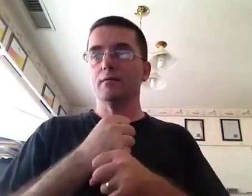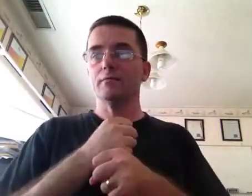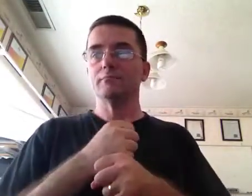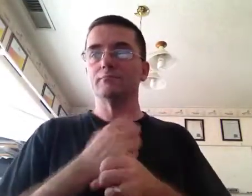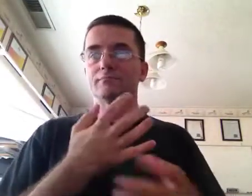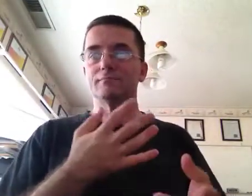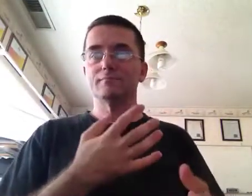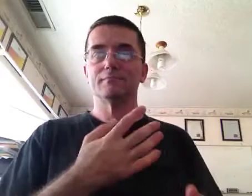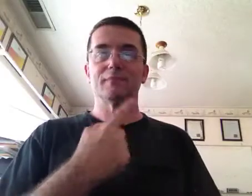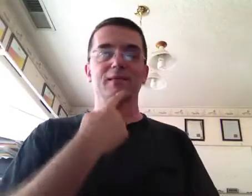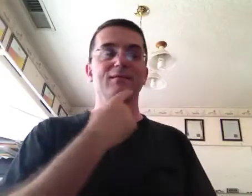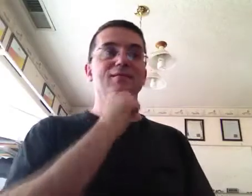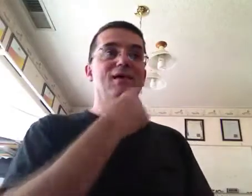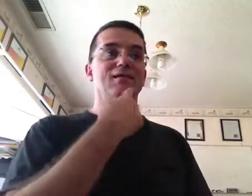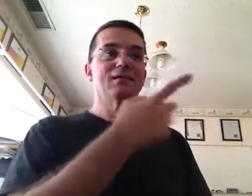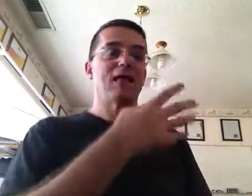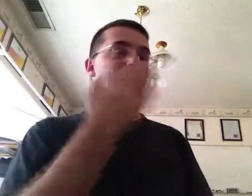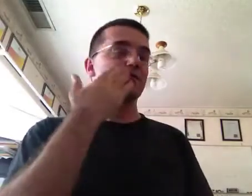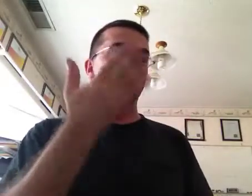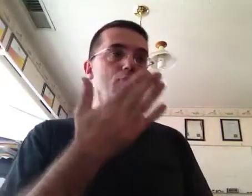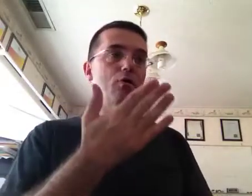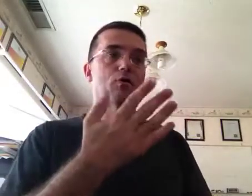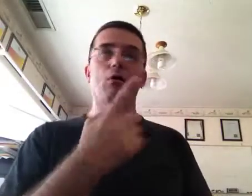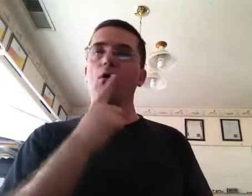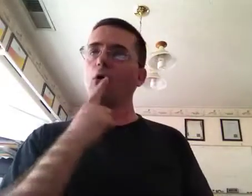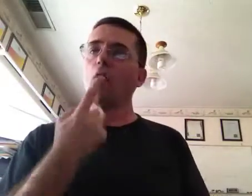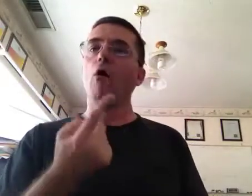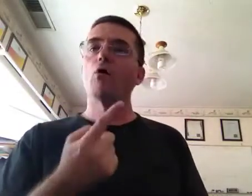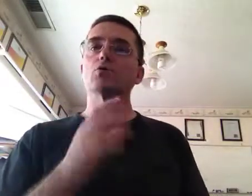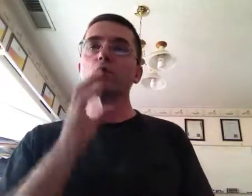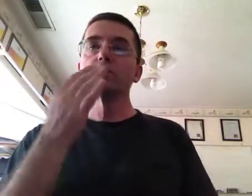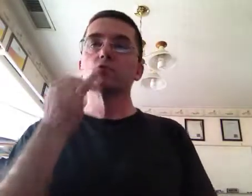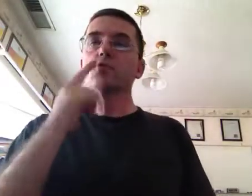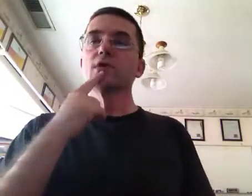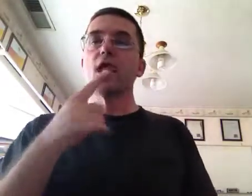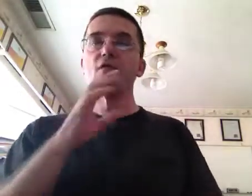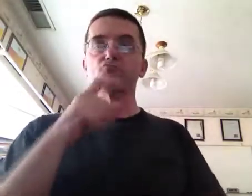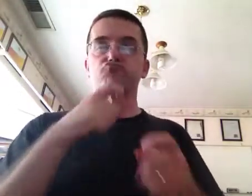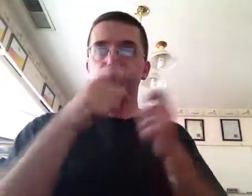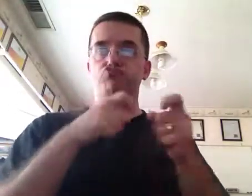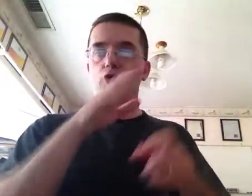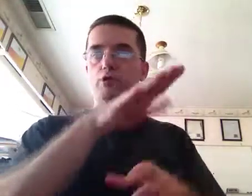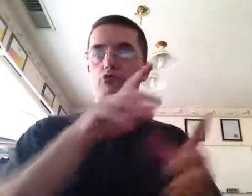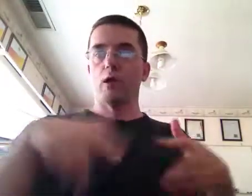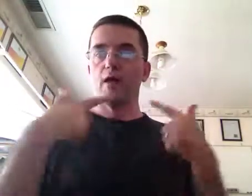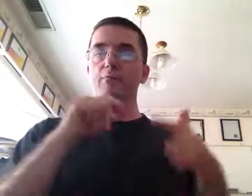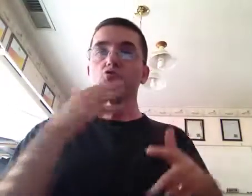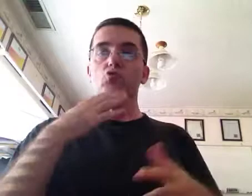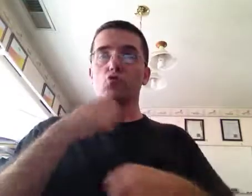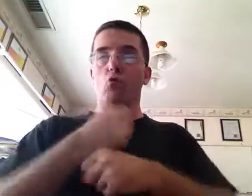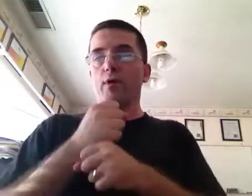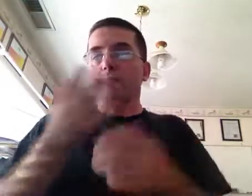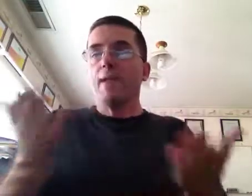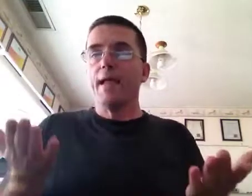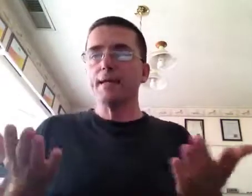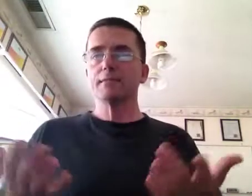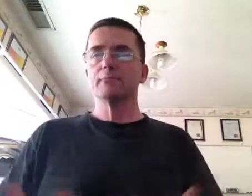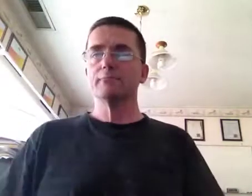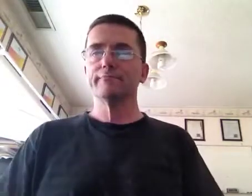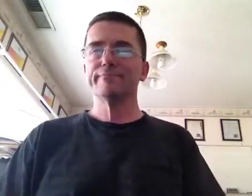He doesn't tell me. I don't know. Oh. So it's okay for him to tell you how to run your life, but you don't even know what he makes. This is a